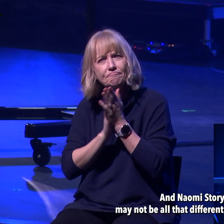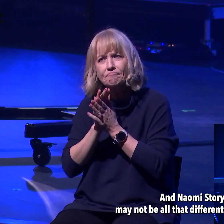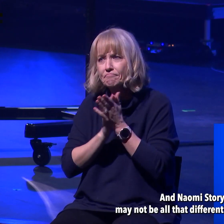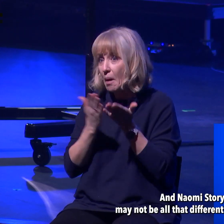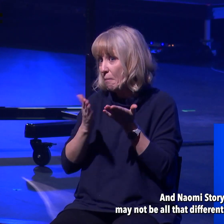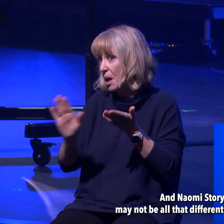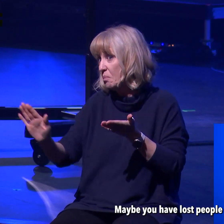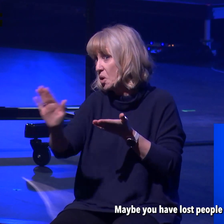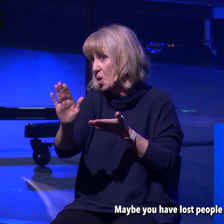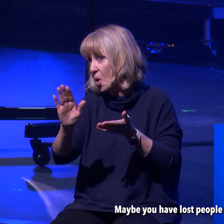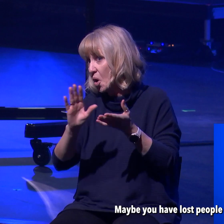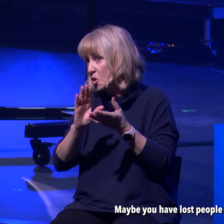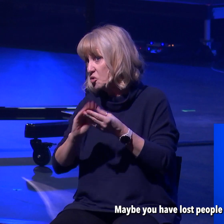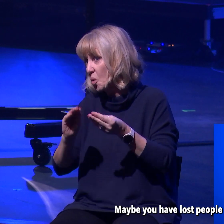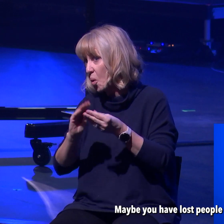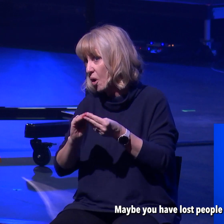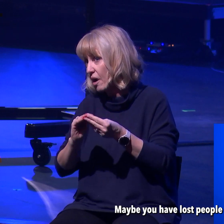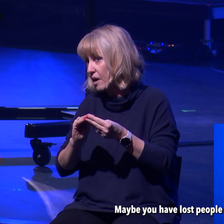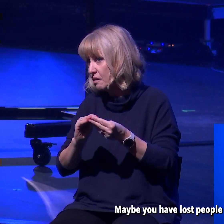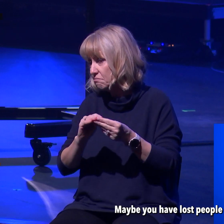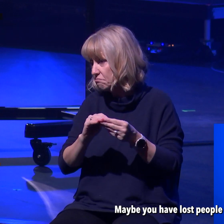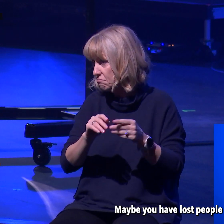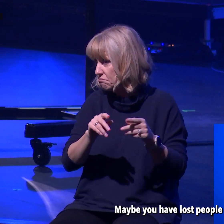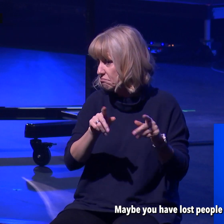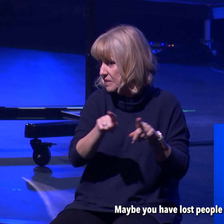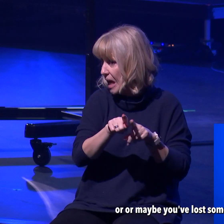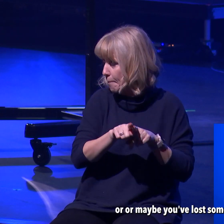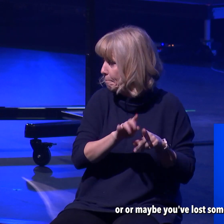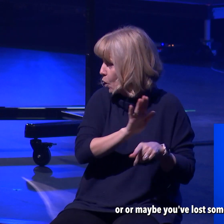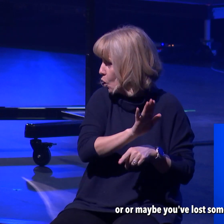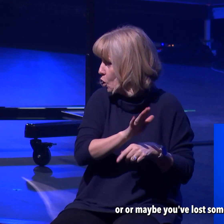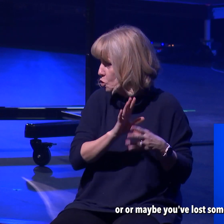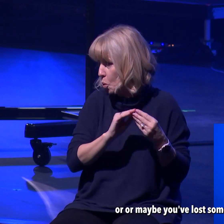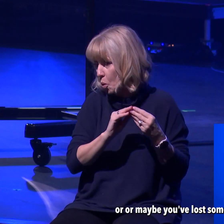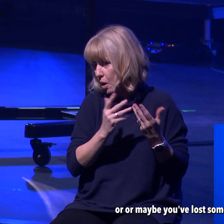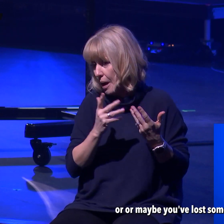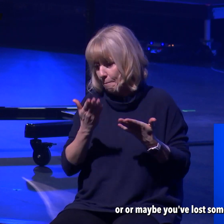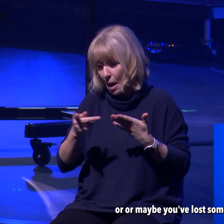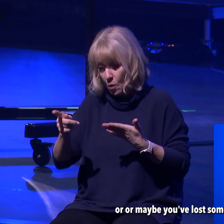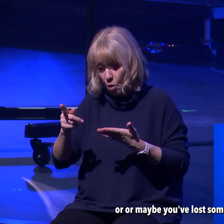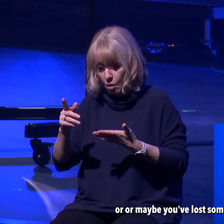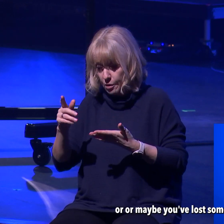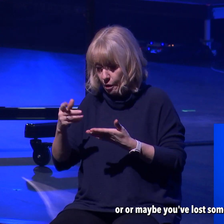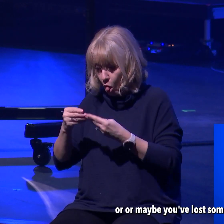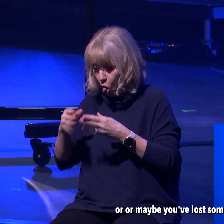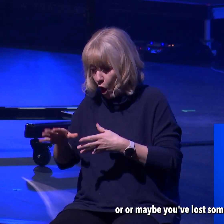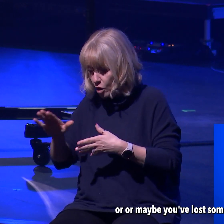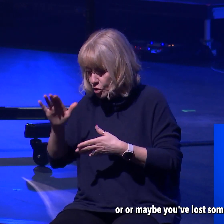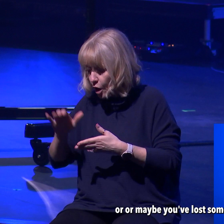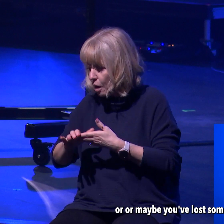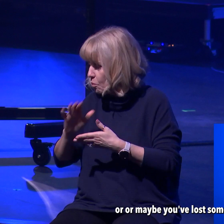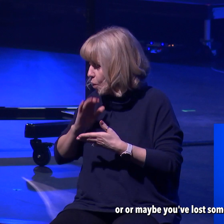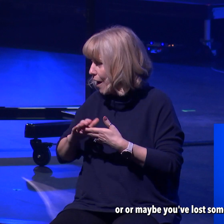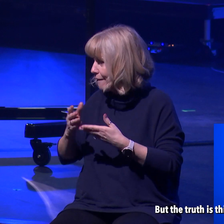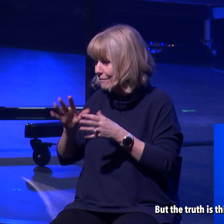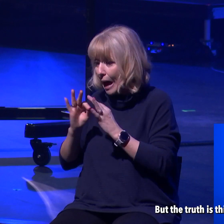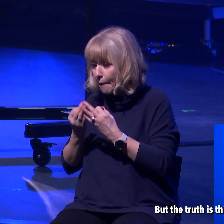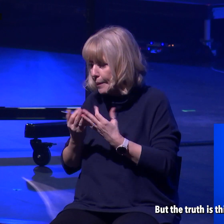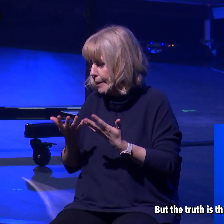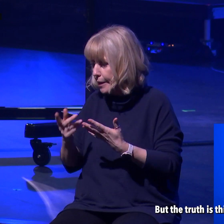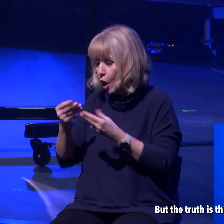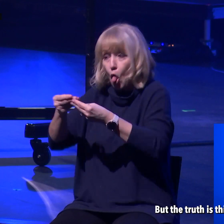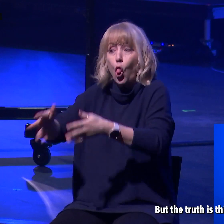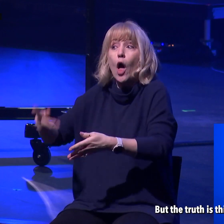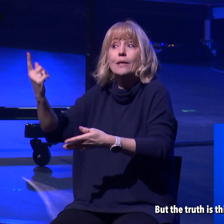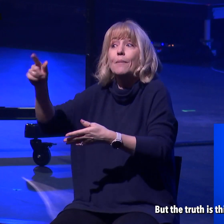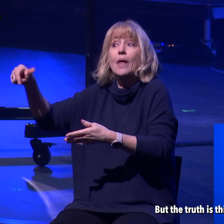yours. Maybe you have lost people close to you, or maybe you've lost something else. But the truth